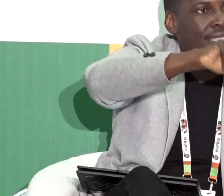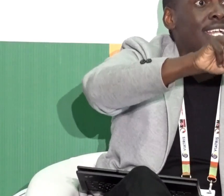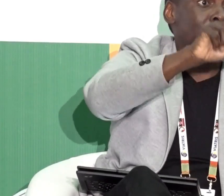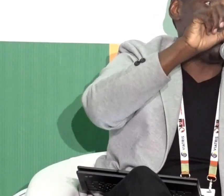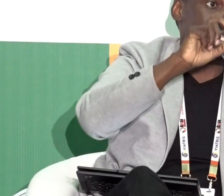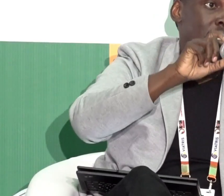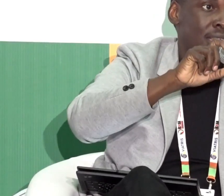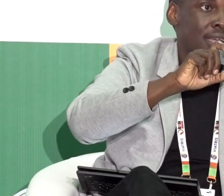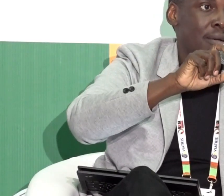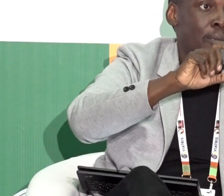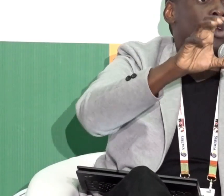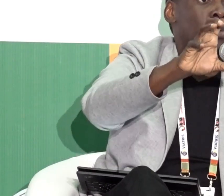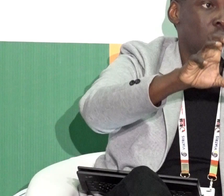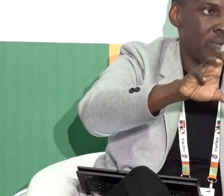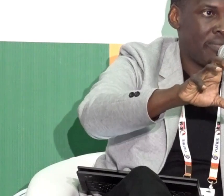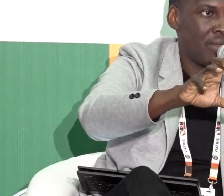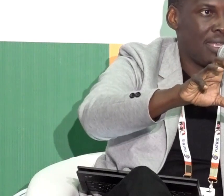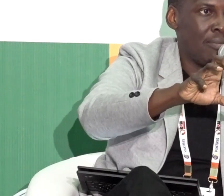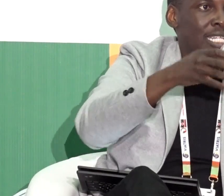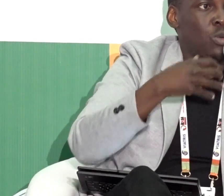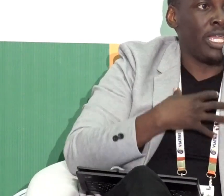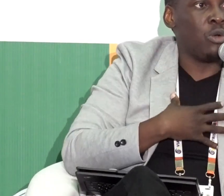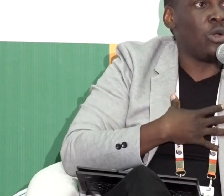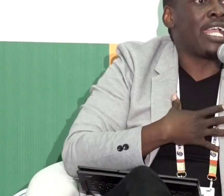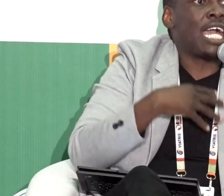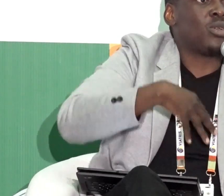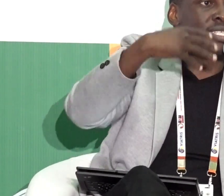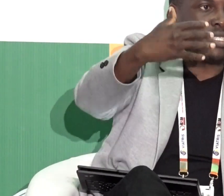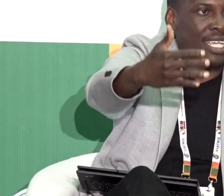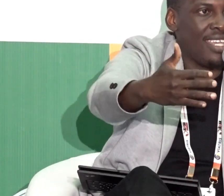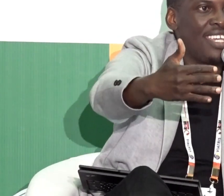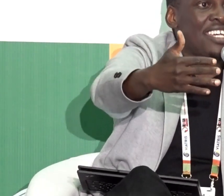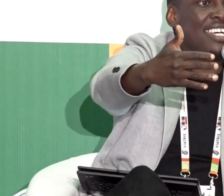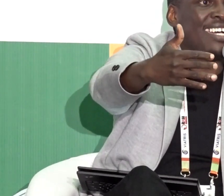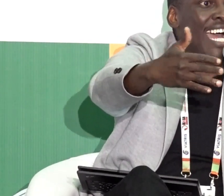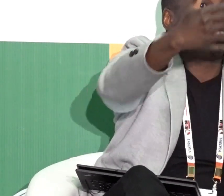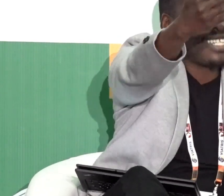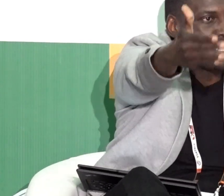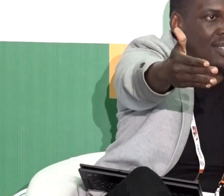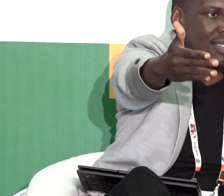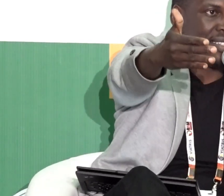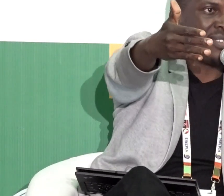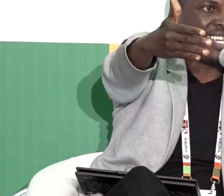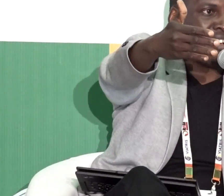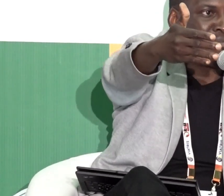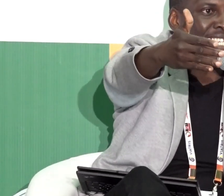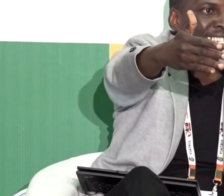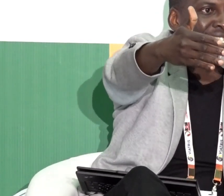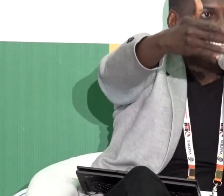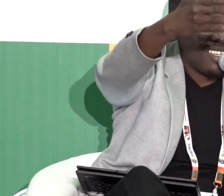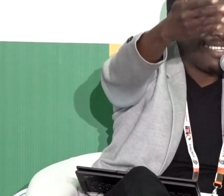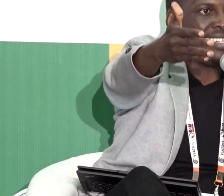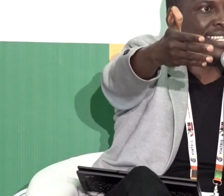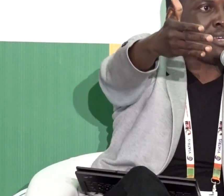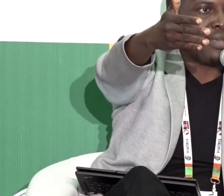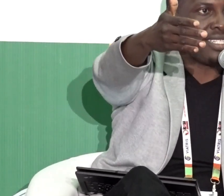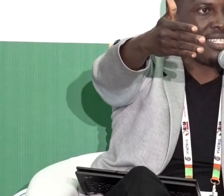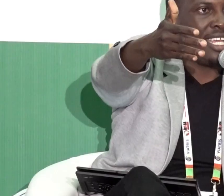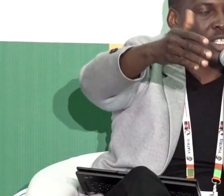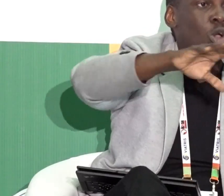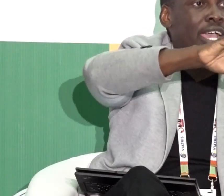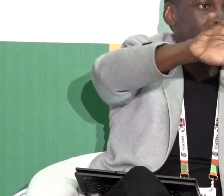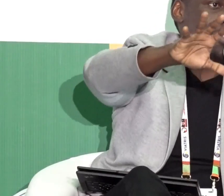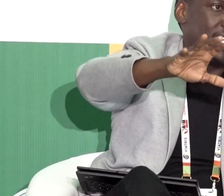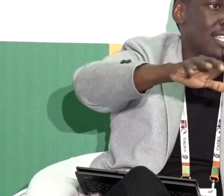1,029, it's a government portal. But we will actually seek access to the government